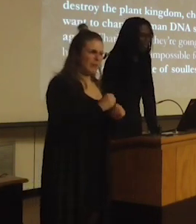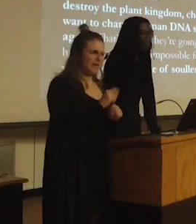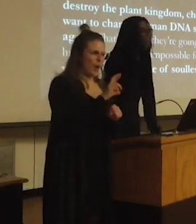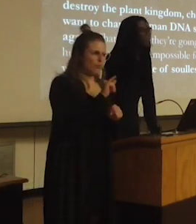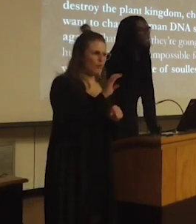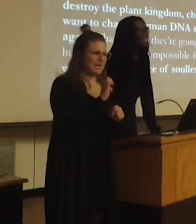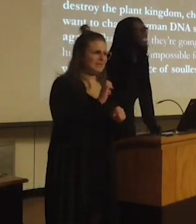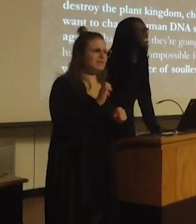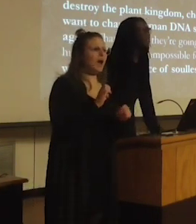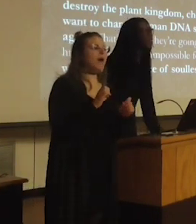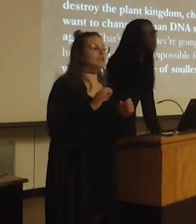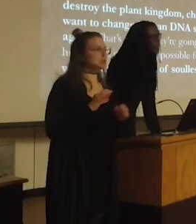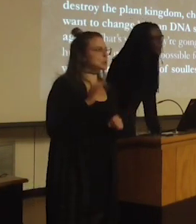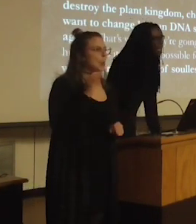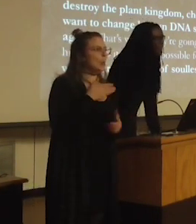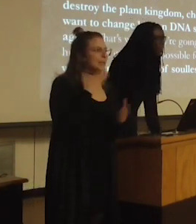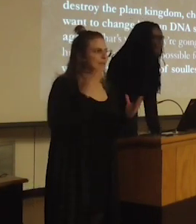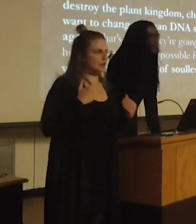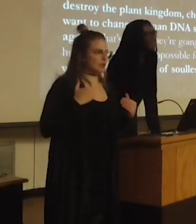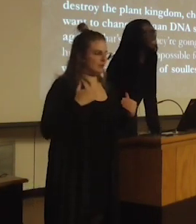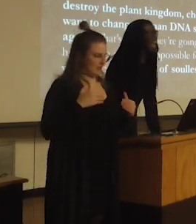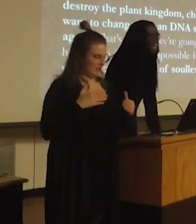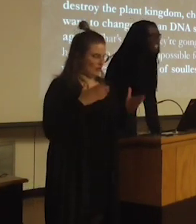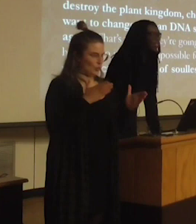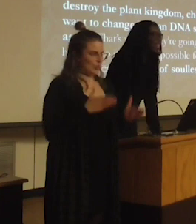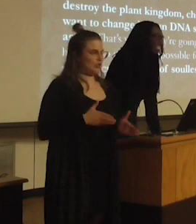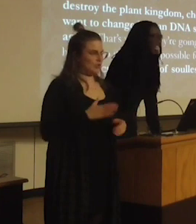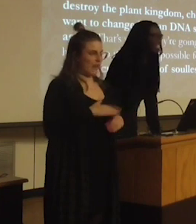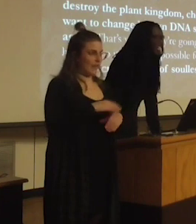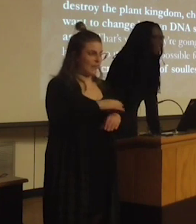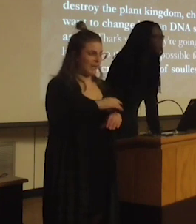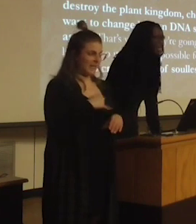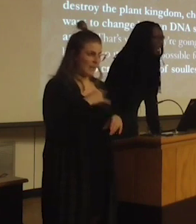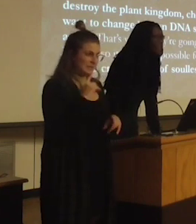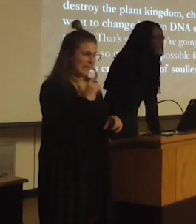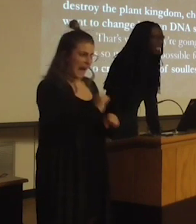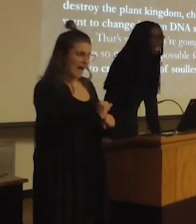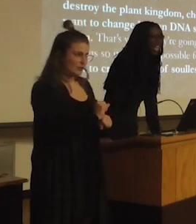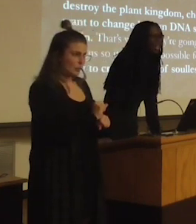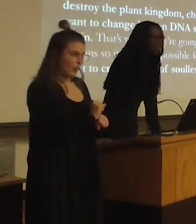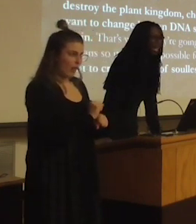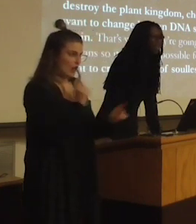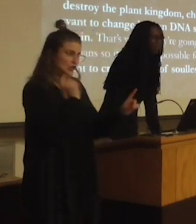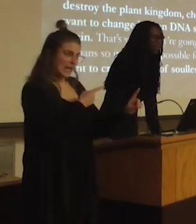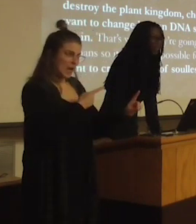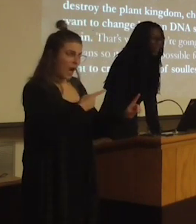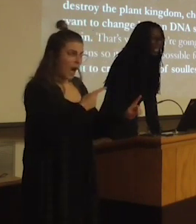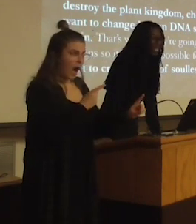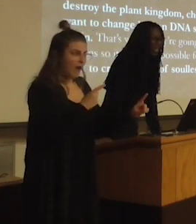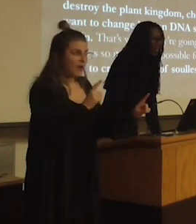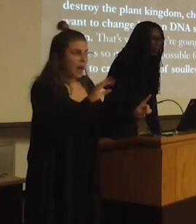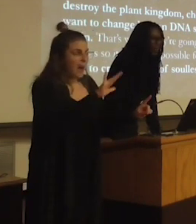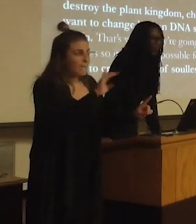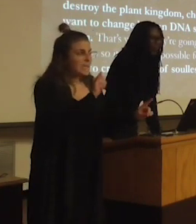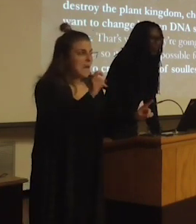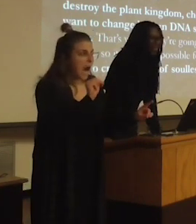soulless creatures on this planet. Did you know that that was the actual agenda of Beyond Meat and Impossible